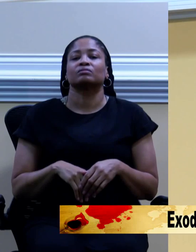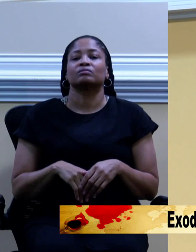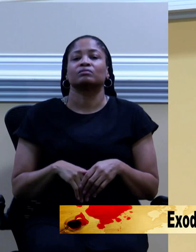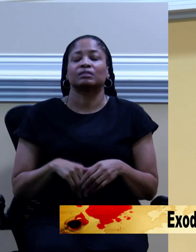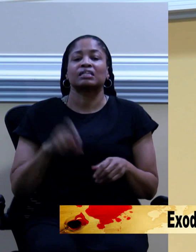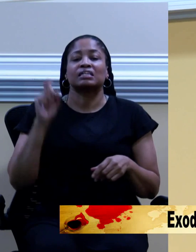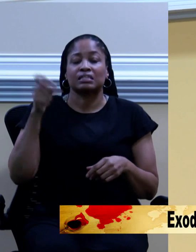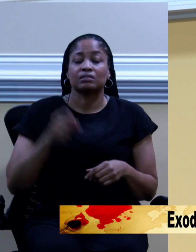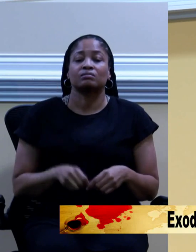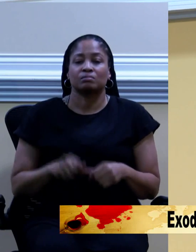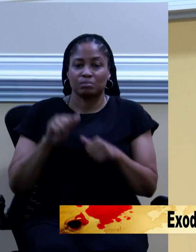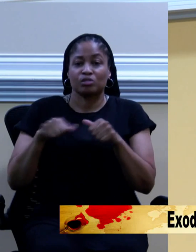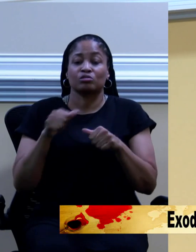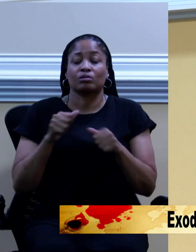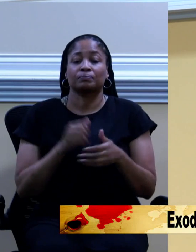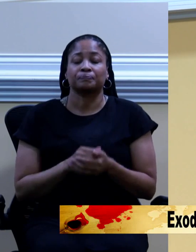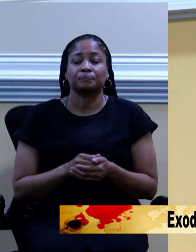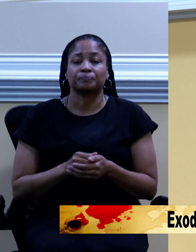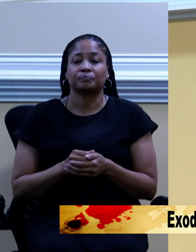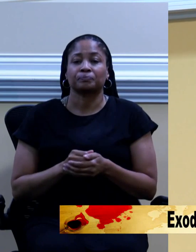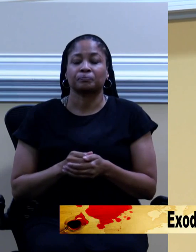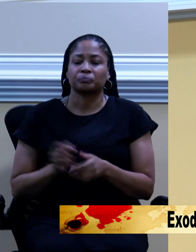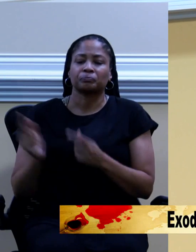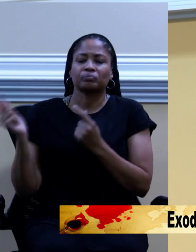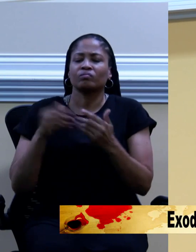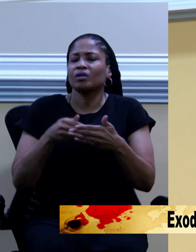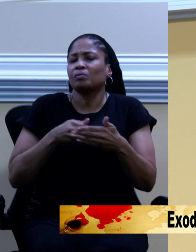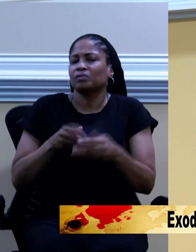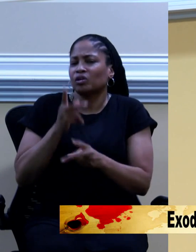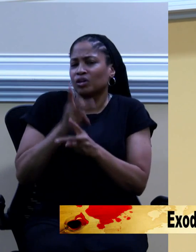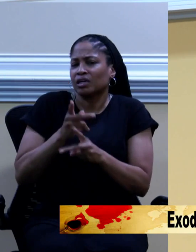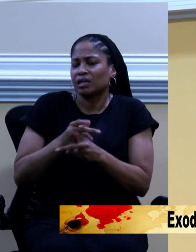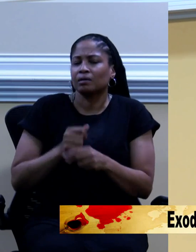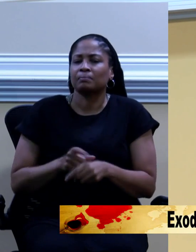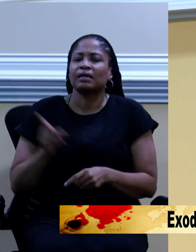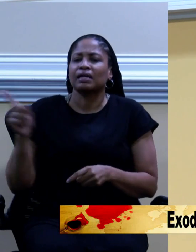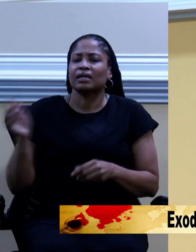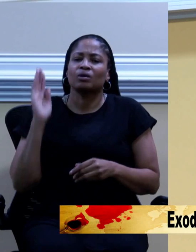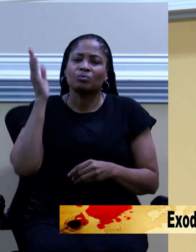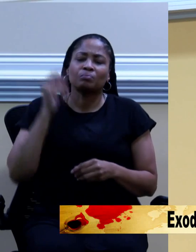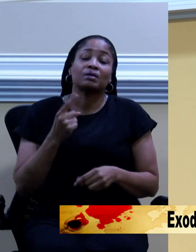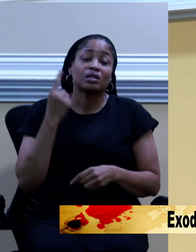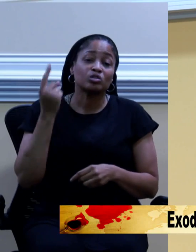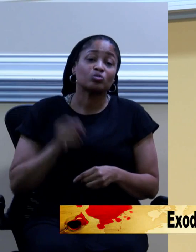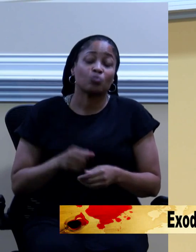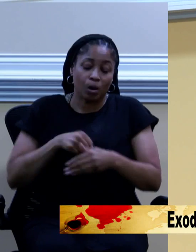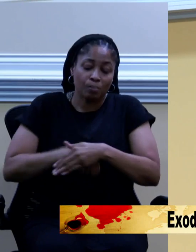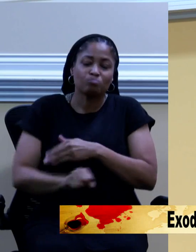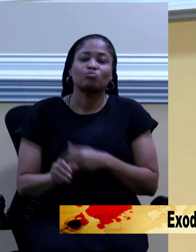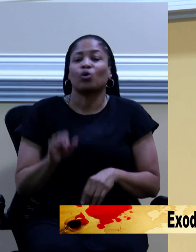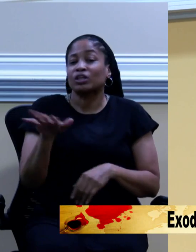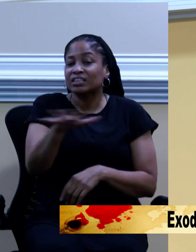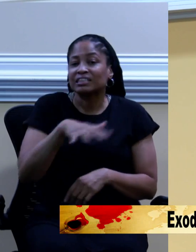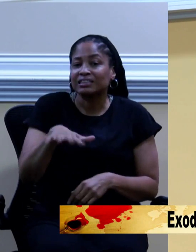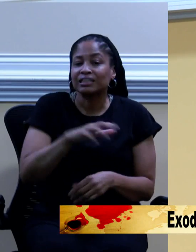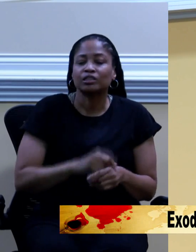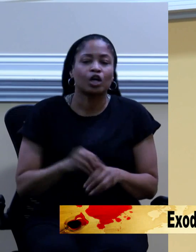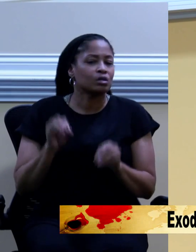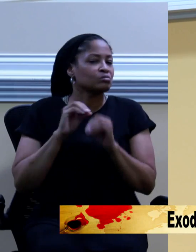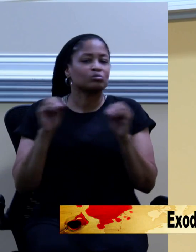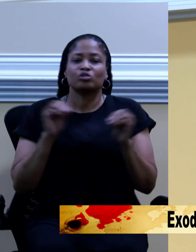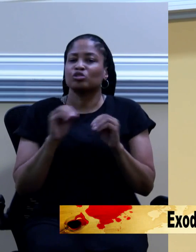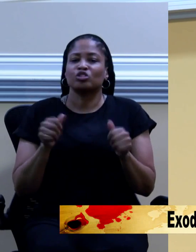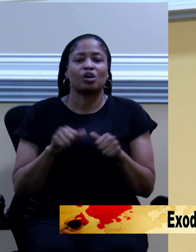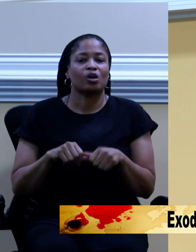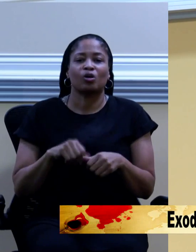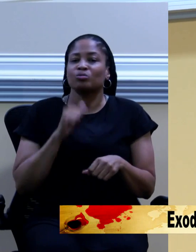keep it. And let him come near and keep it. Go ahead. And he shall be as one that is born in the land. Uh-huh. For no uncircumcised person